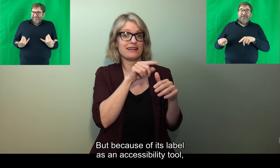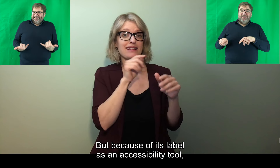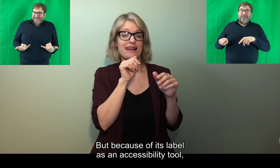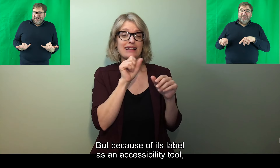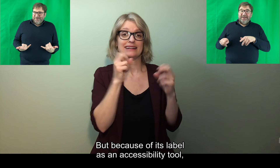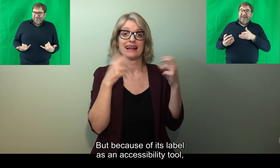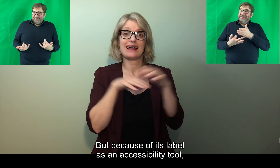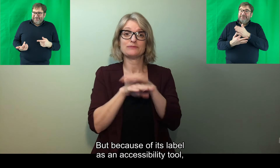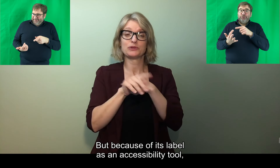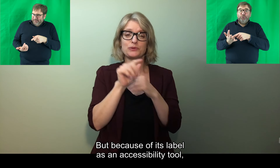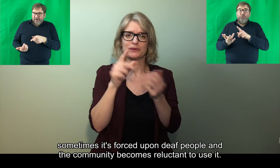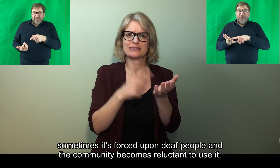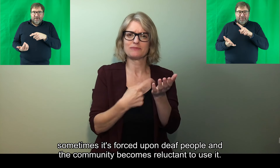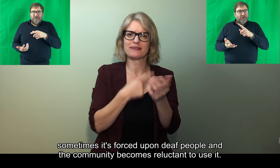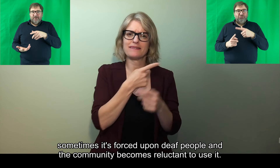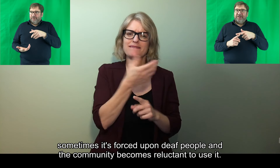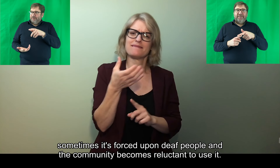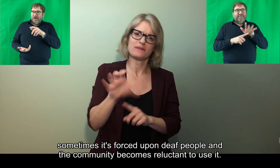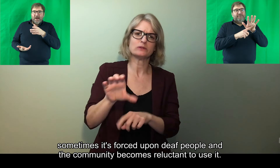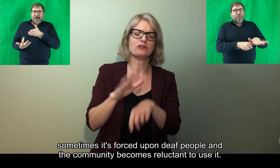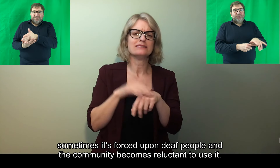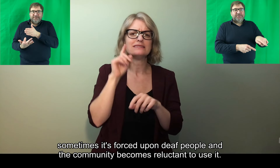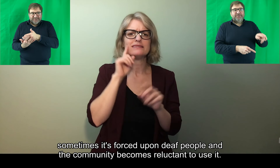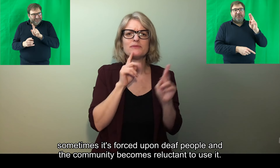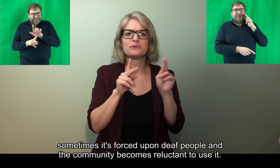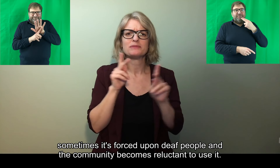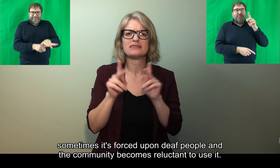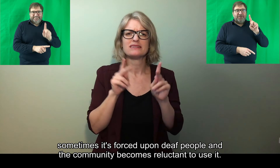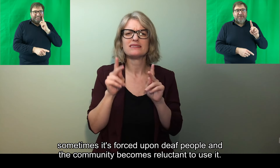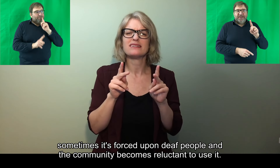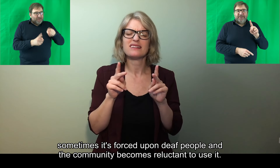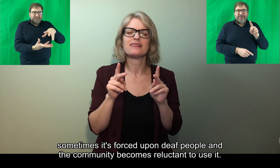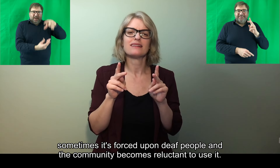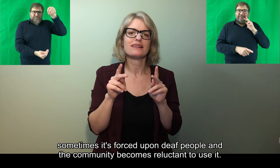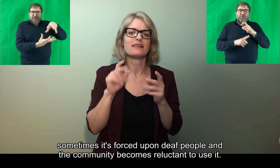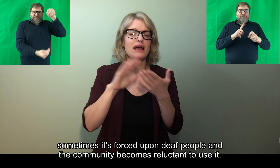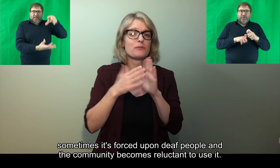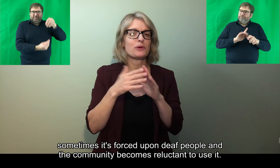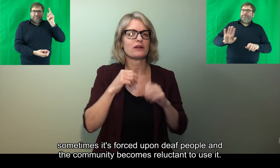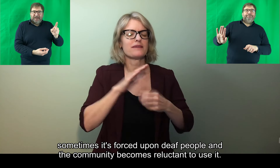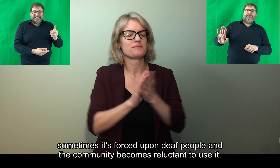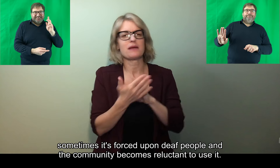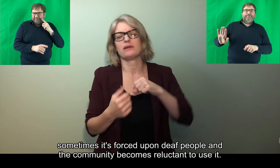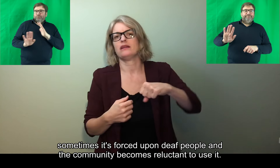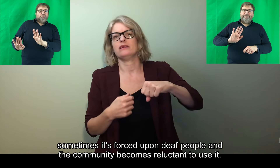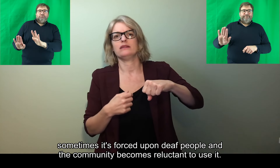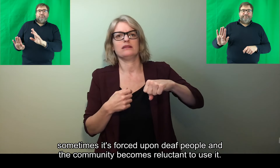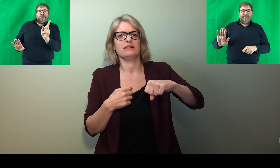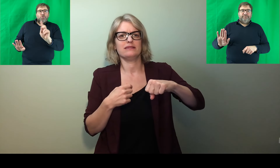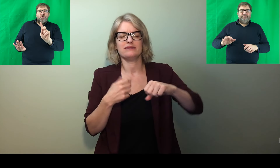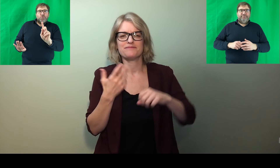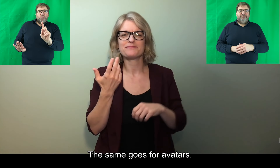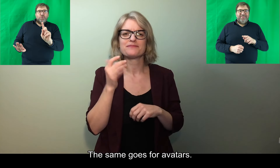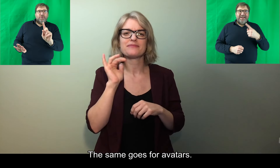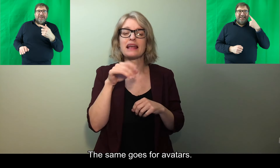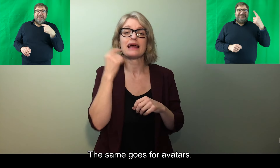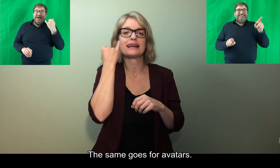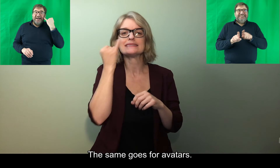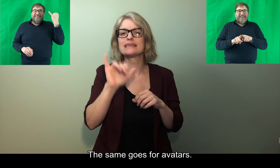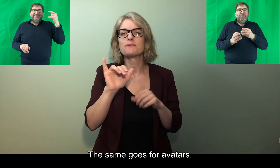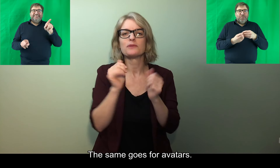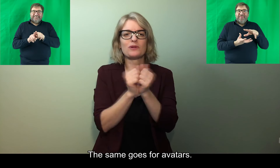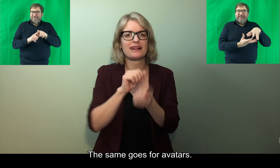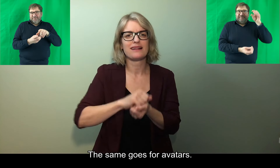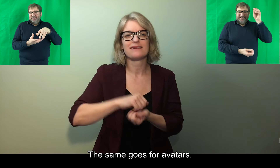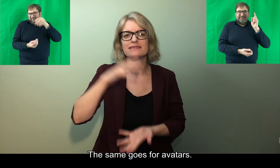an accessibility tool, sometimes it's forced upon deaf people, and the community becomes reluctant to use it. The same goes